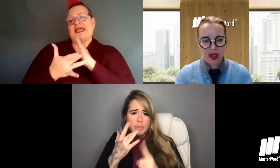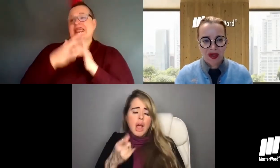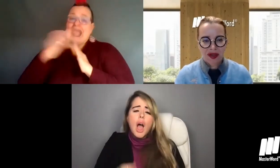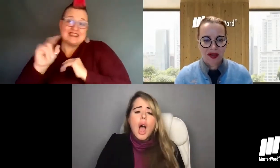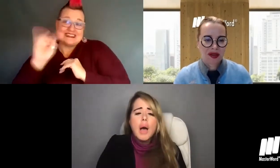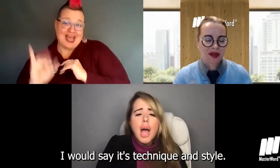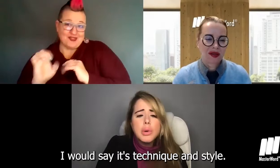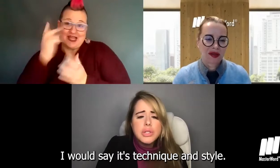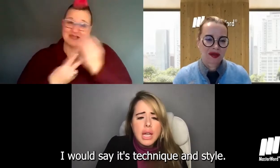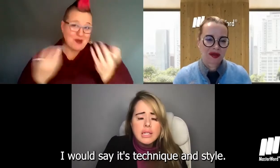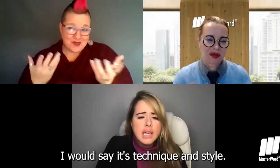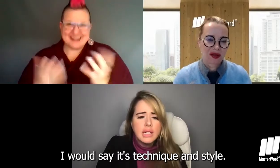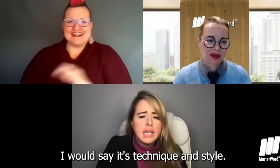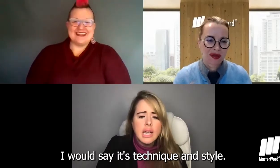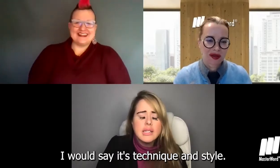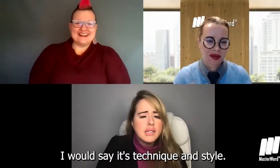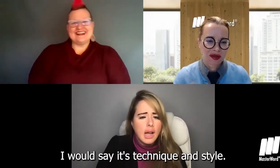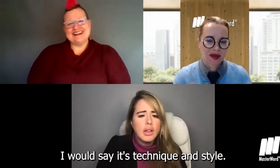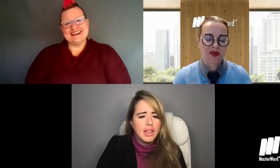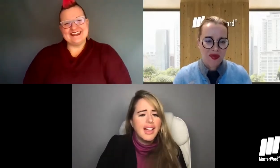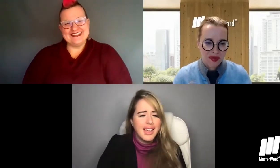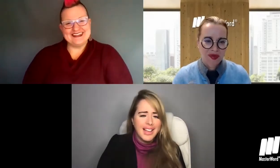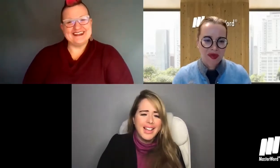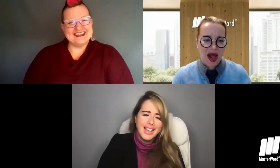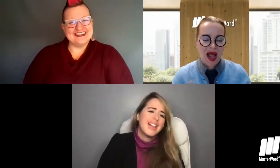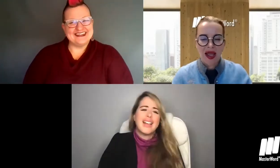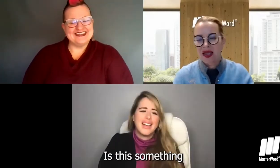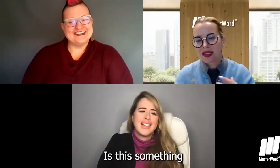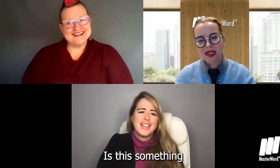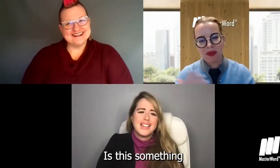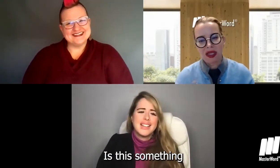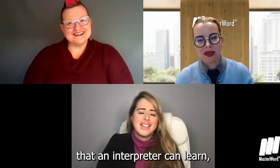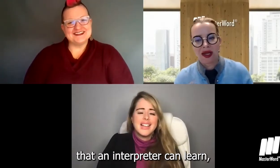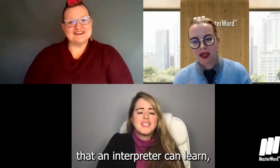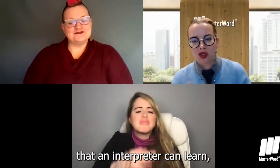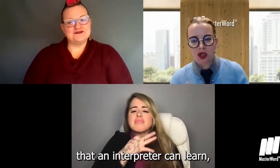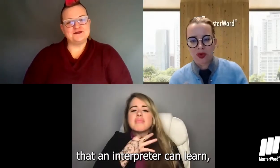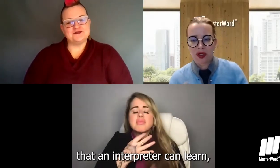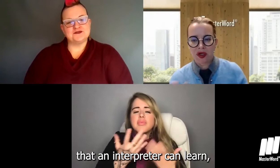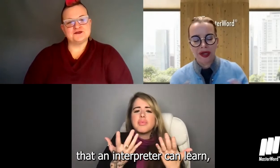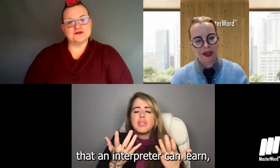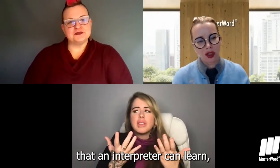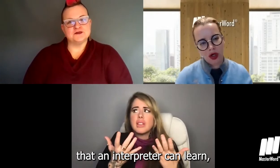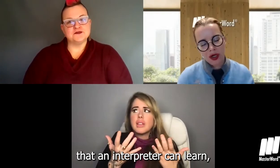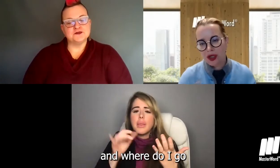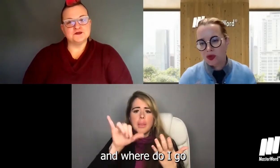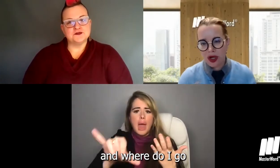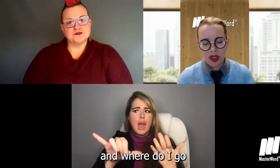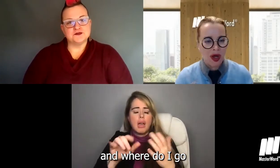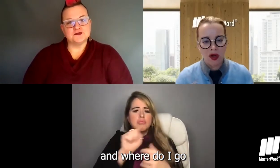I would say it's technique and style. Is this something that an interpreter can learn and where do I